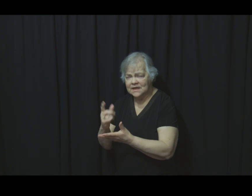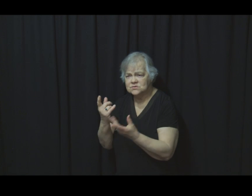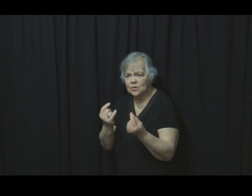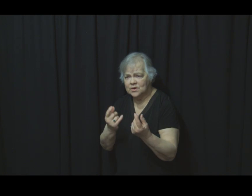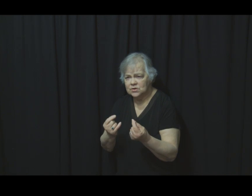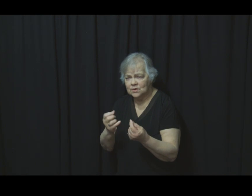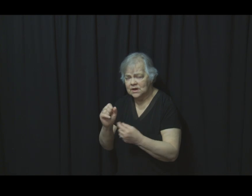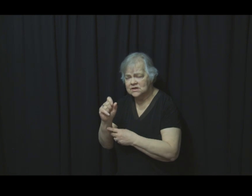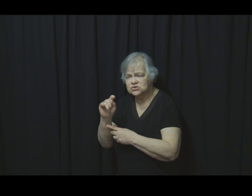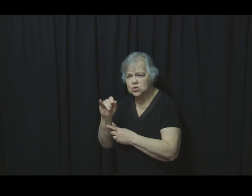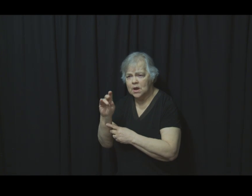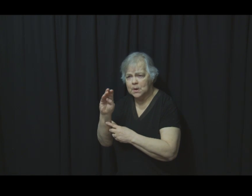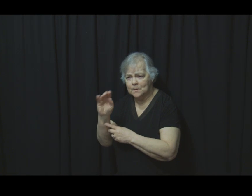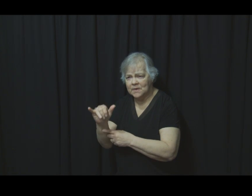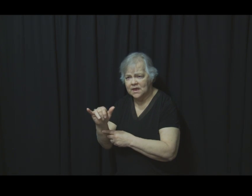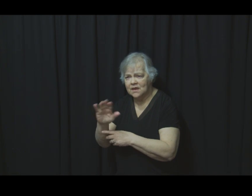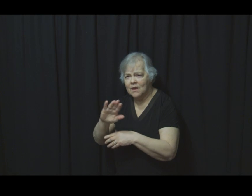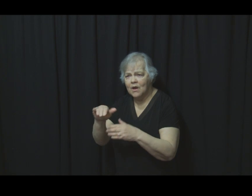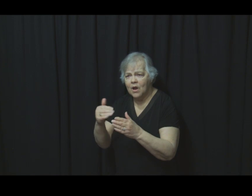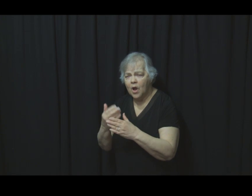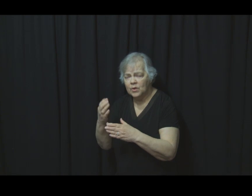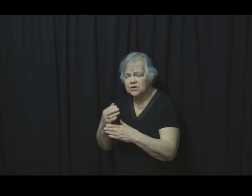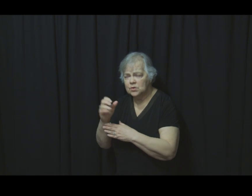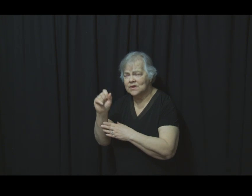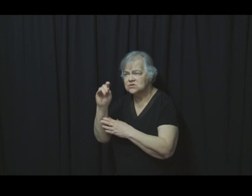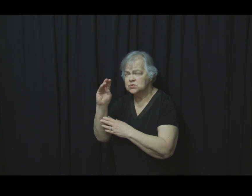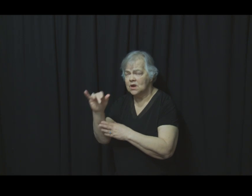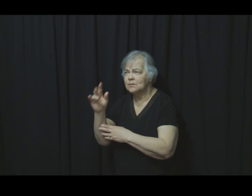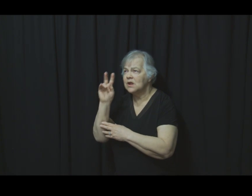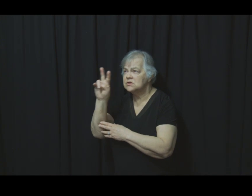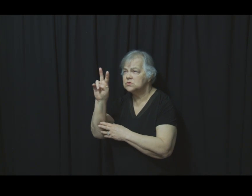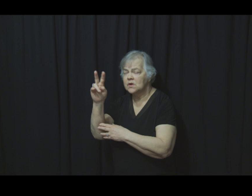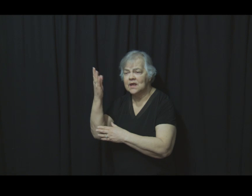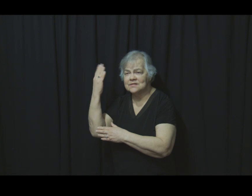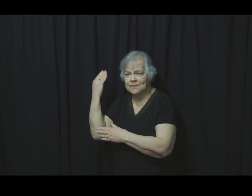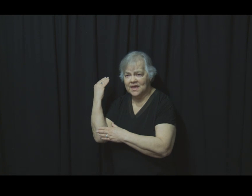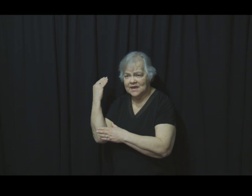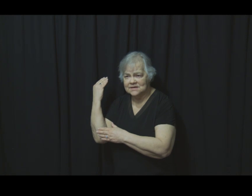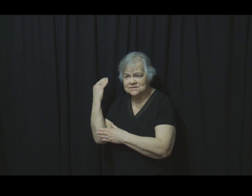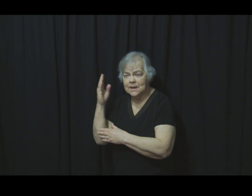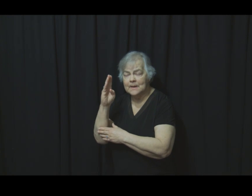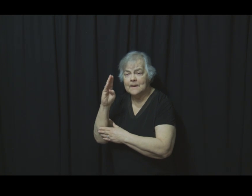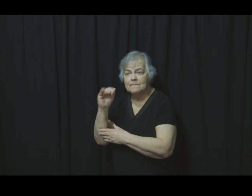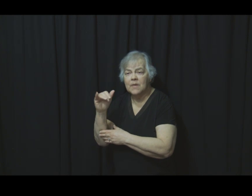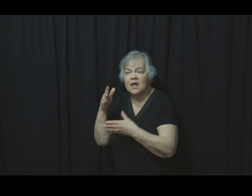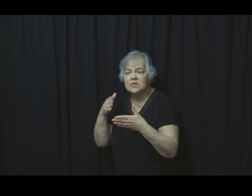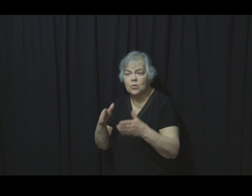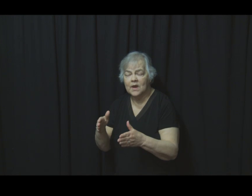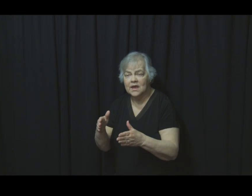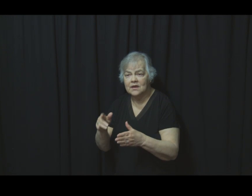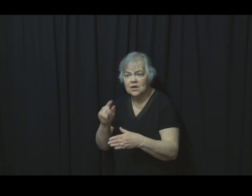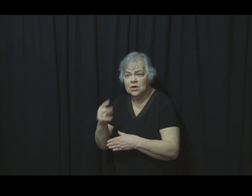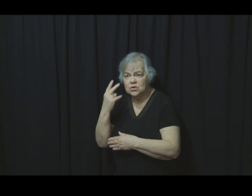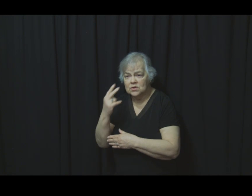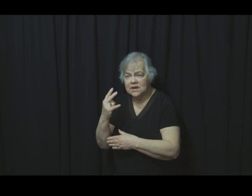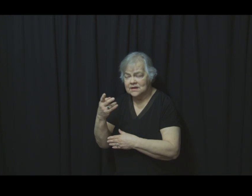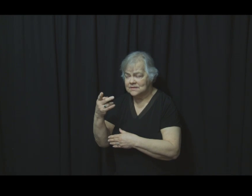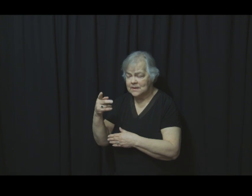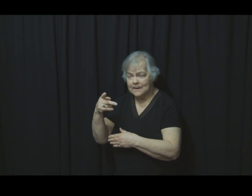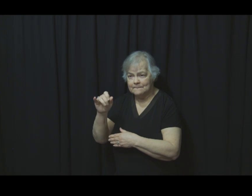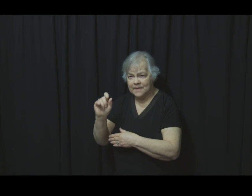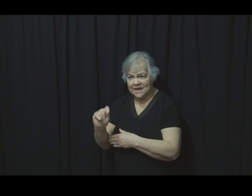astronomy. All we can do is in astronomy is look at the past. By the way, you're looking at the past right